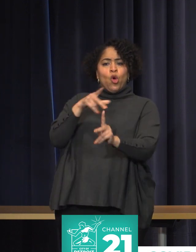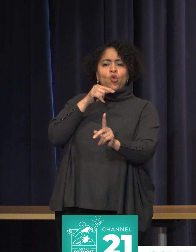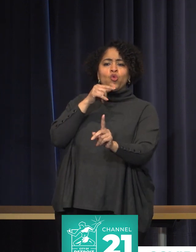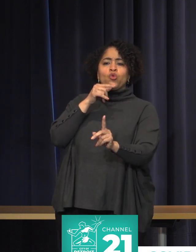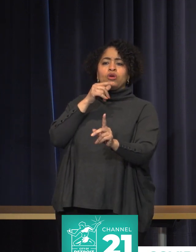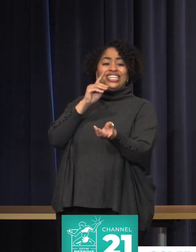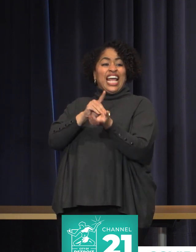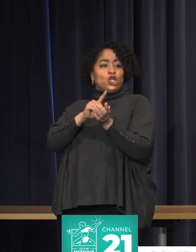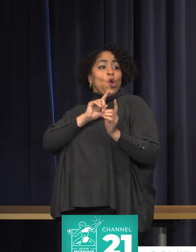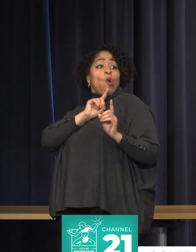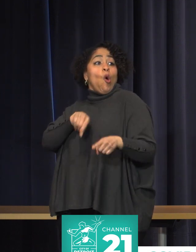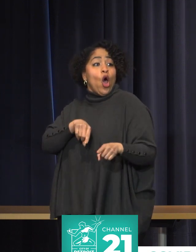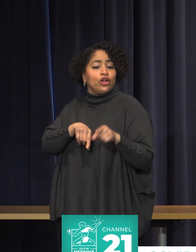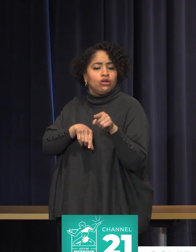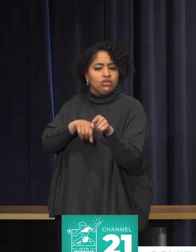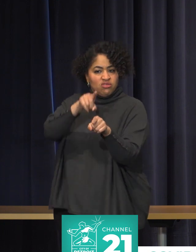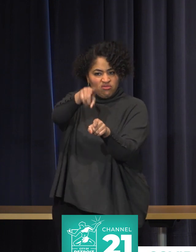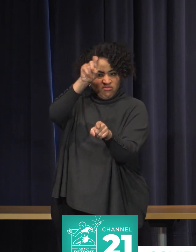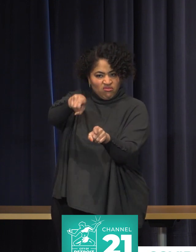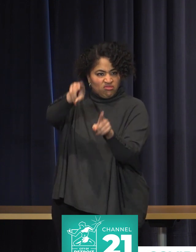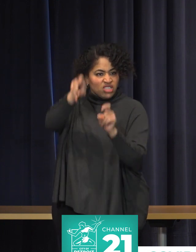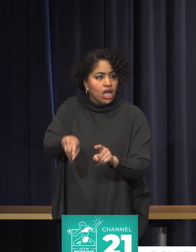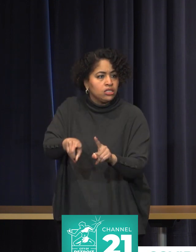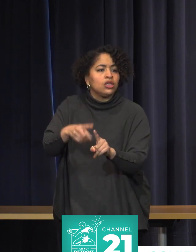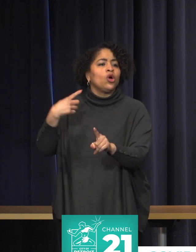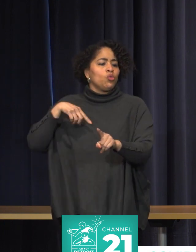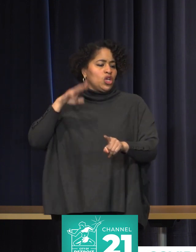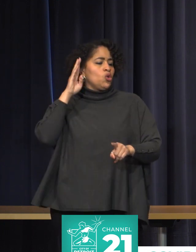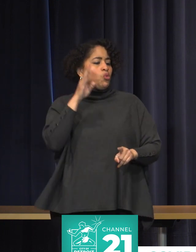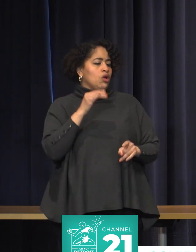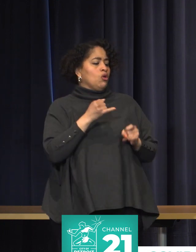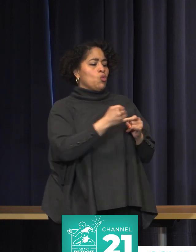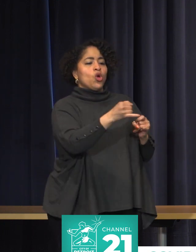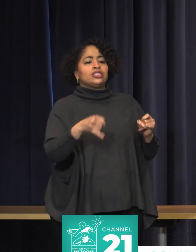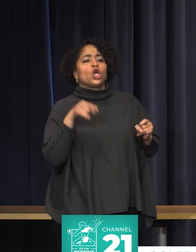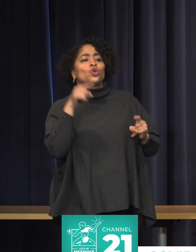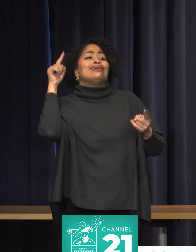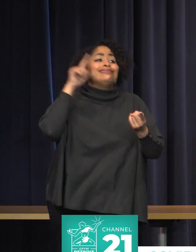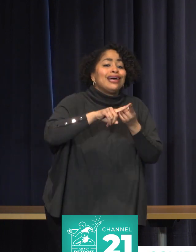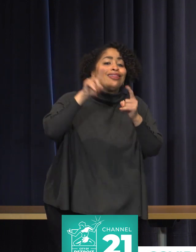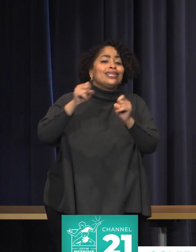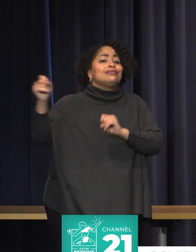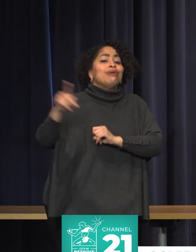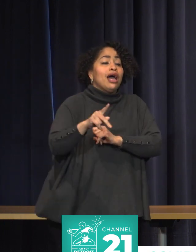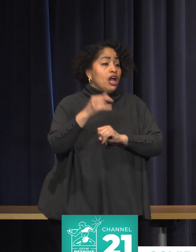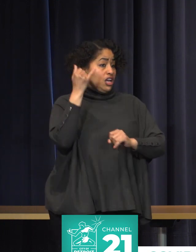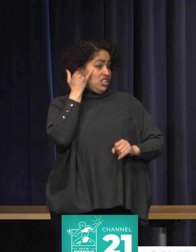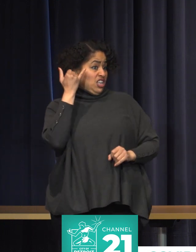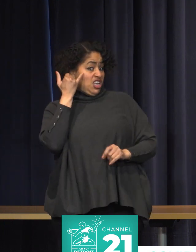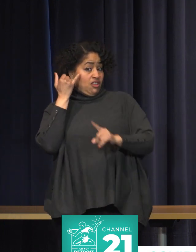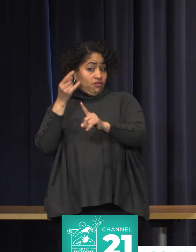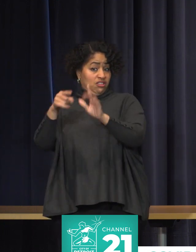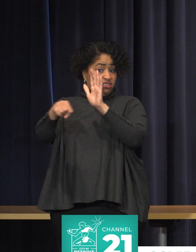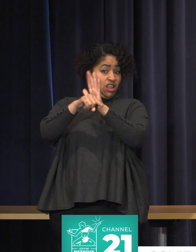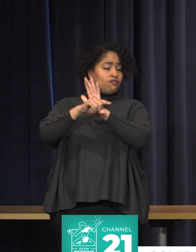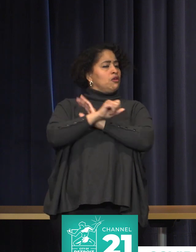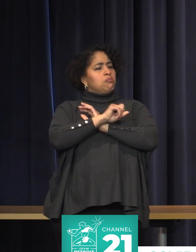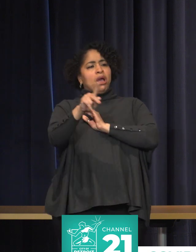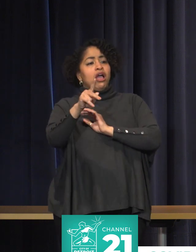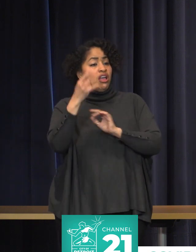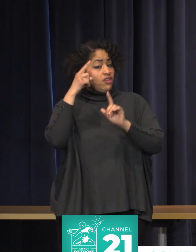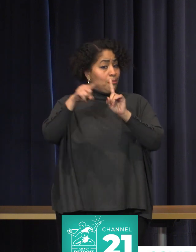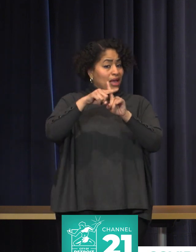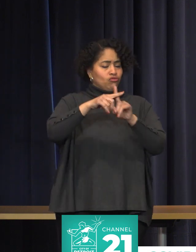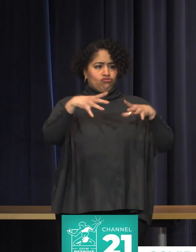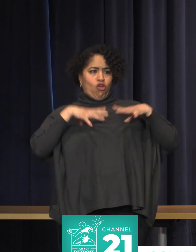test, we quarantine you until that test comes back. If the test is negative, you come back to work. If the test is positive, you're off